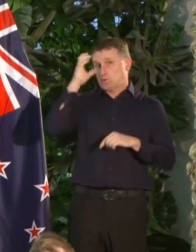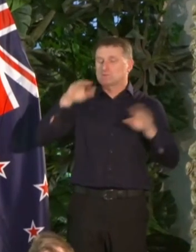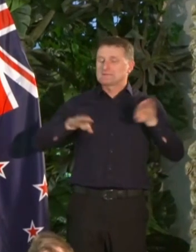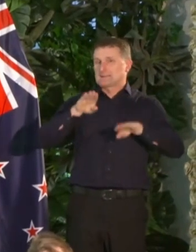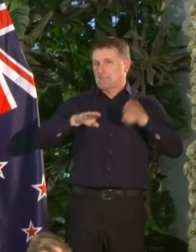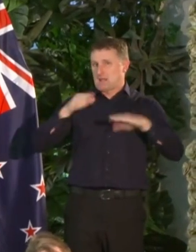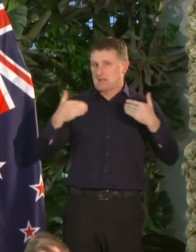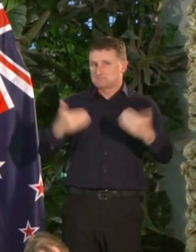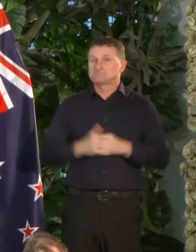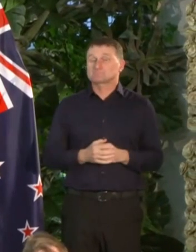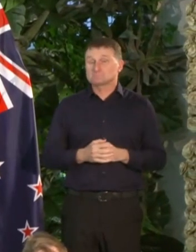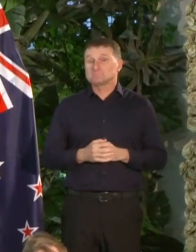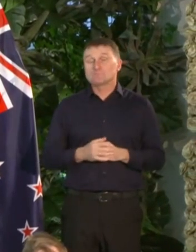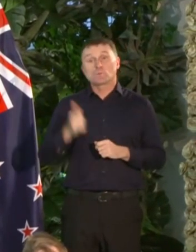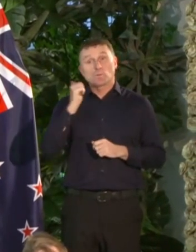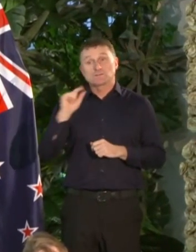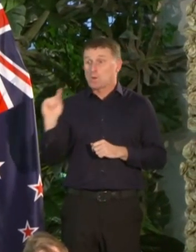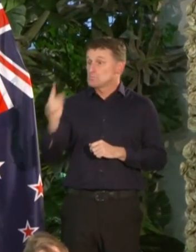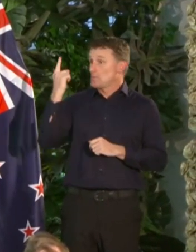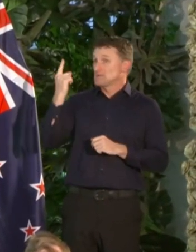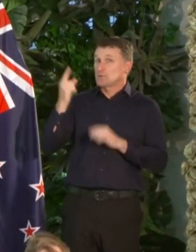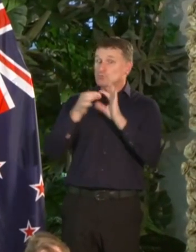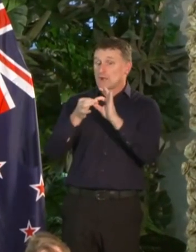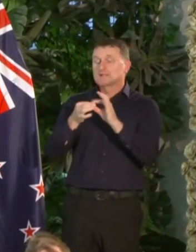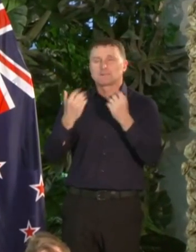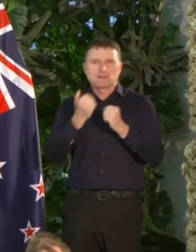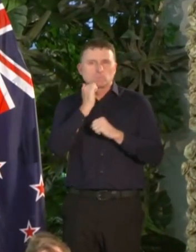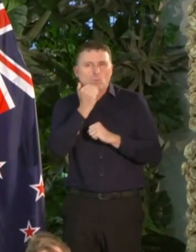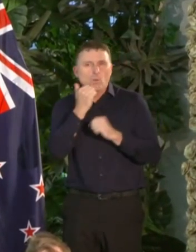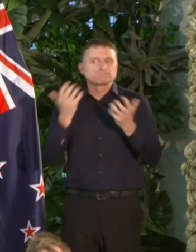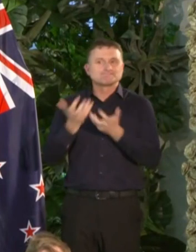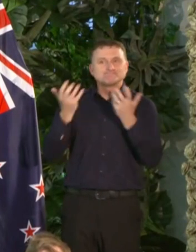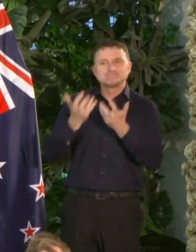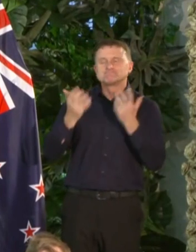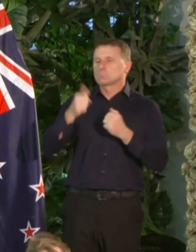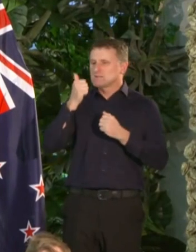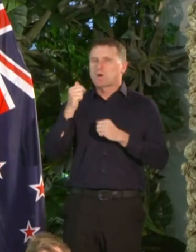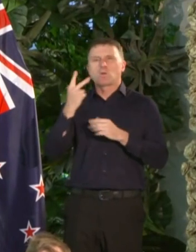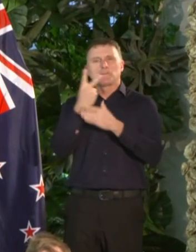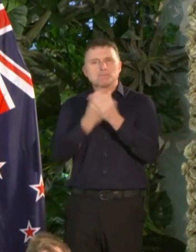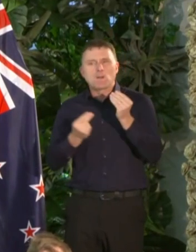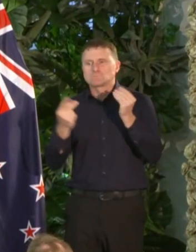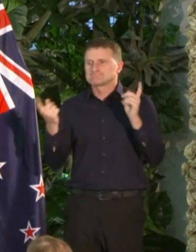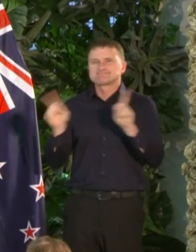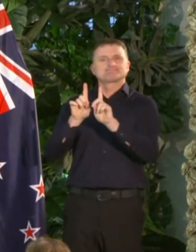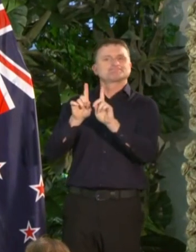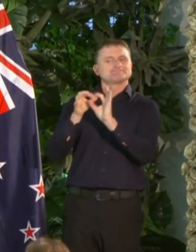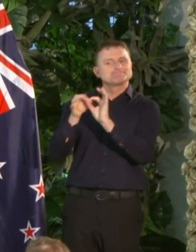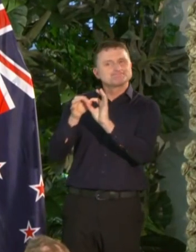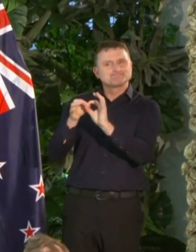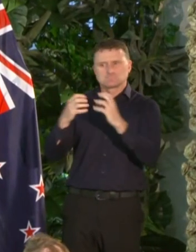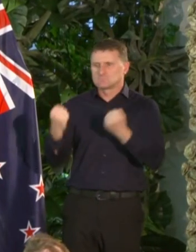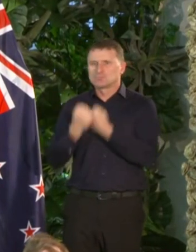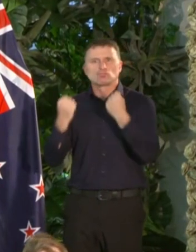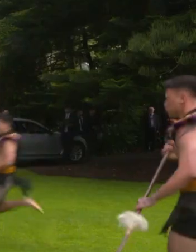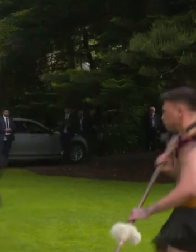our relationship as nations is warm, there is scope for us to deepen bilateral ties, and we discussed how we could do so across a